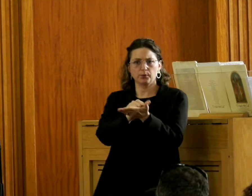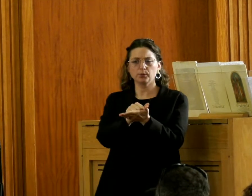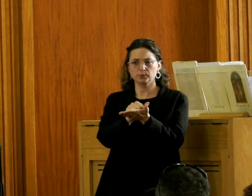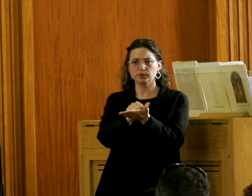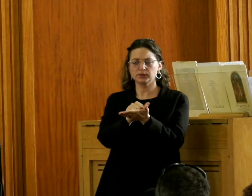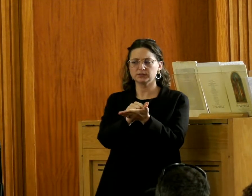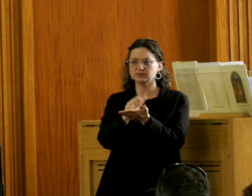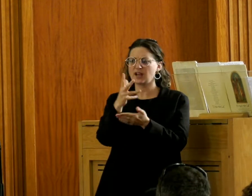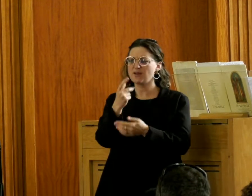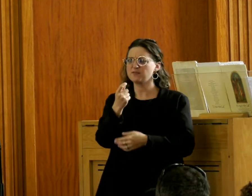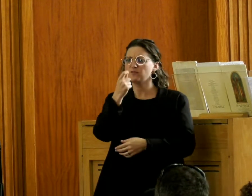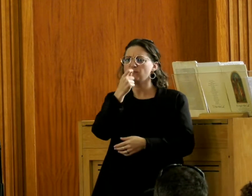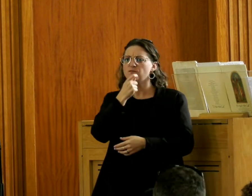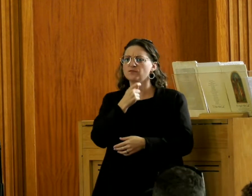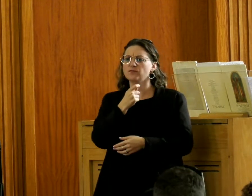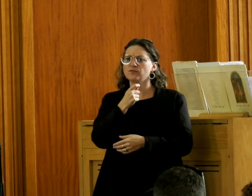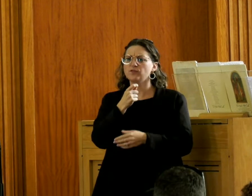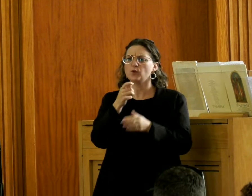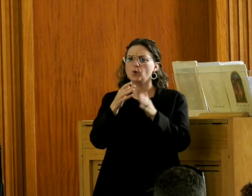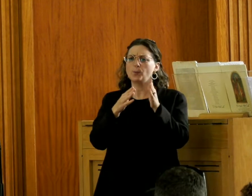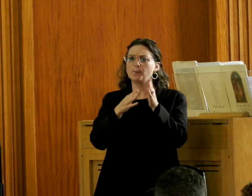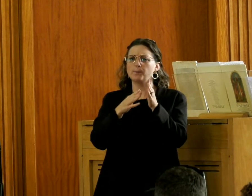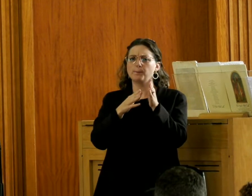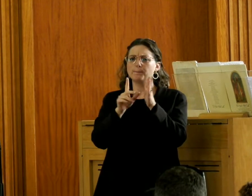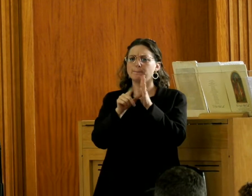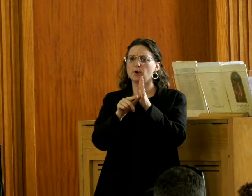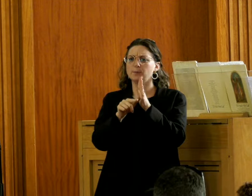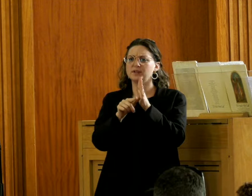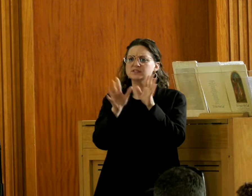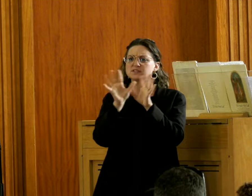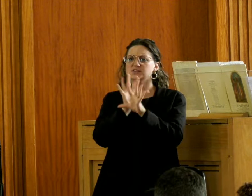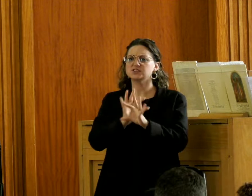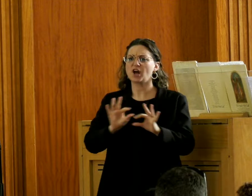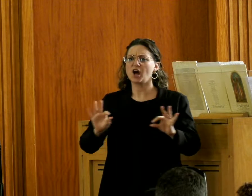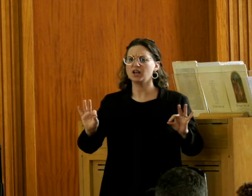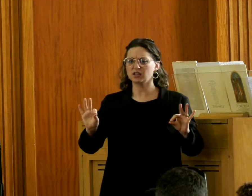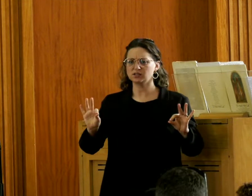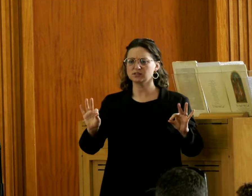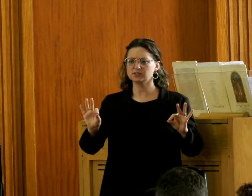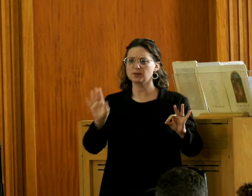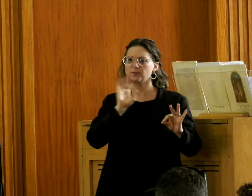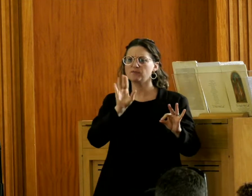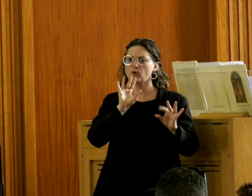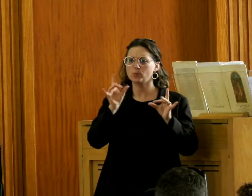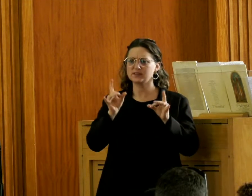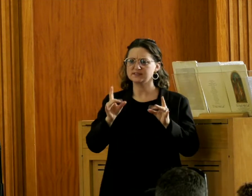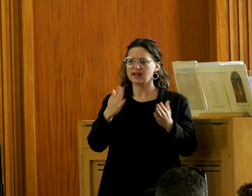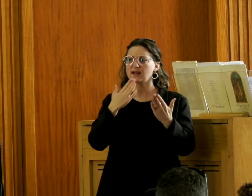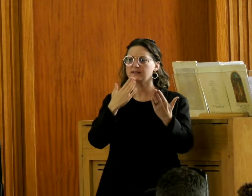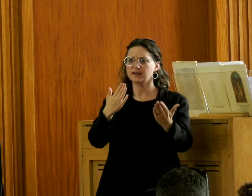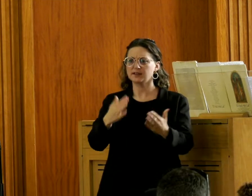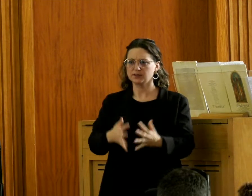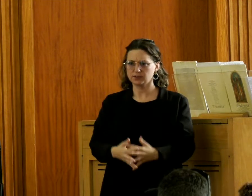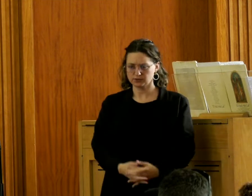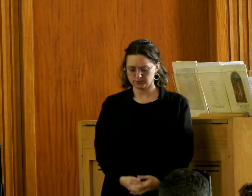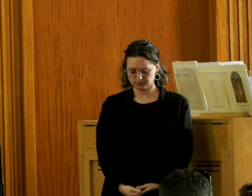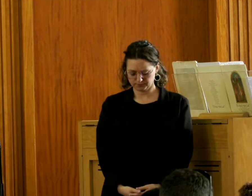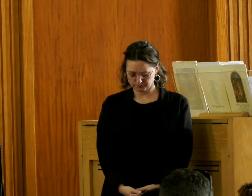to have just a few moments silence before we commence our service. Thank you.